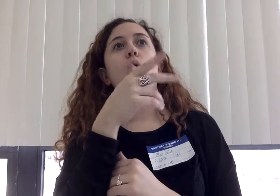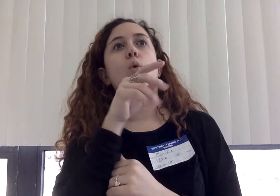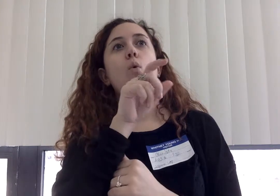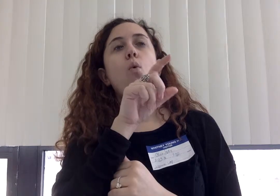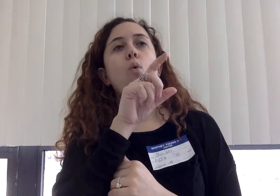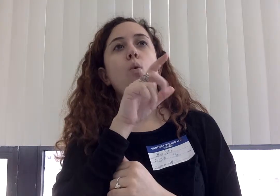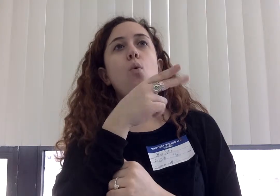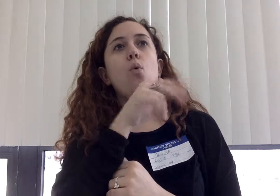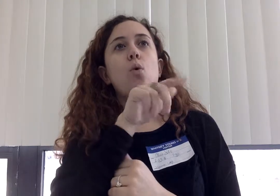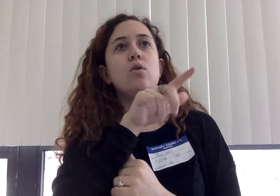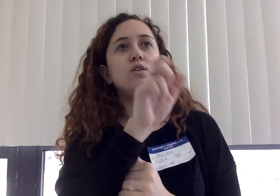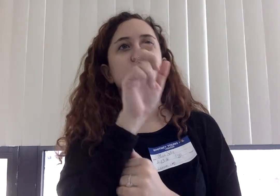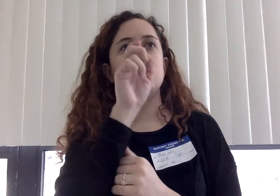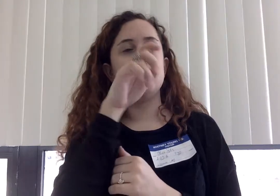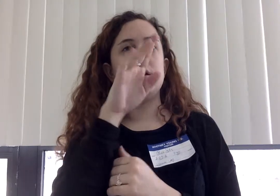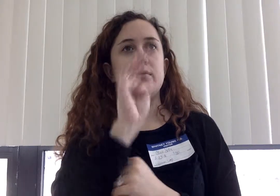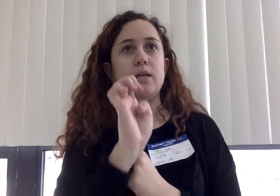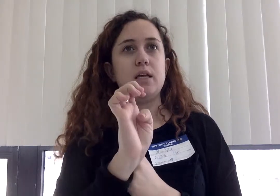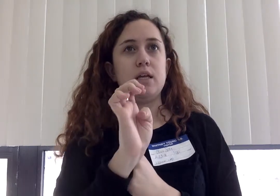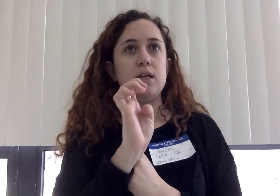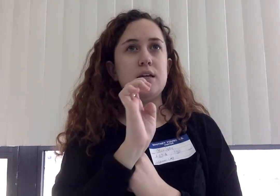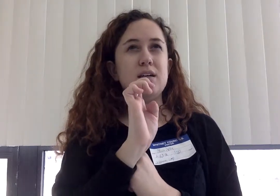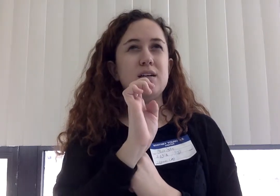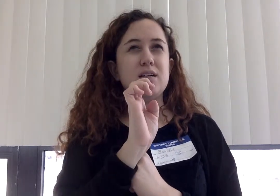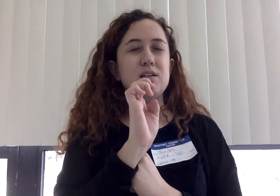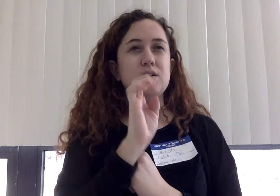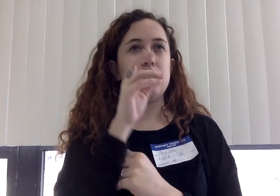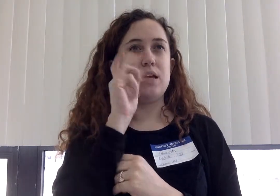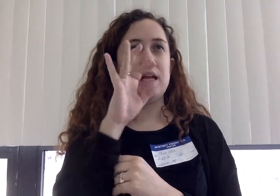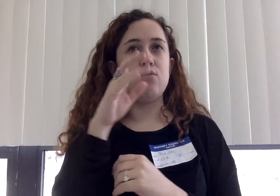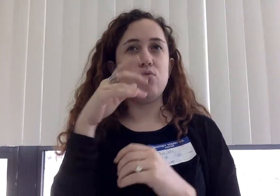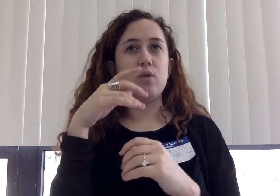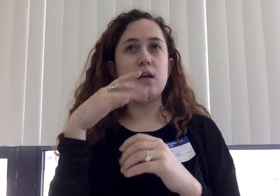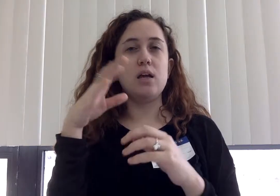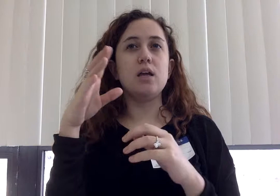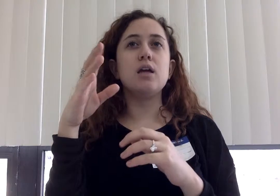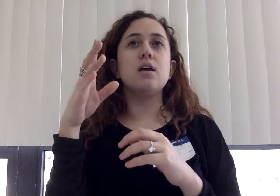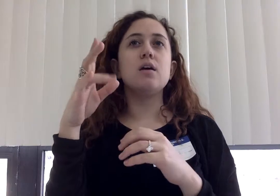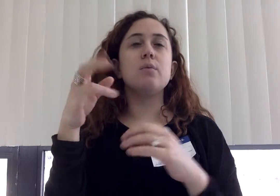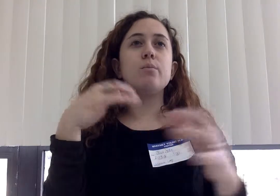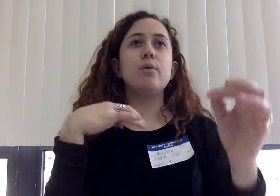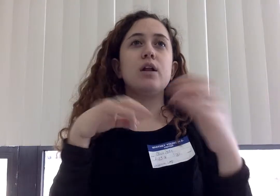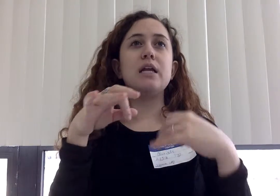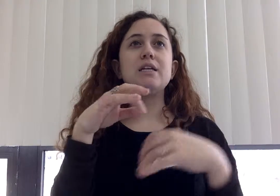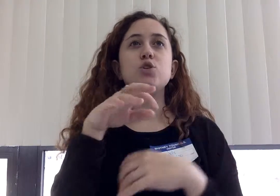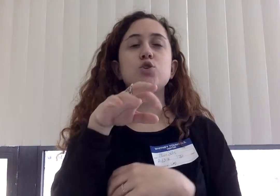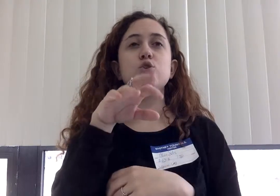there should be a hole. So if we plug in 2 here for x, we get 1/5.